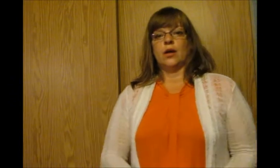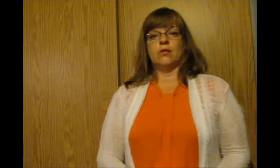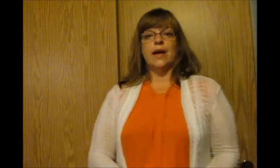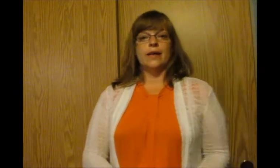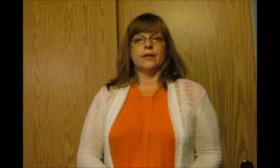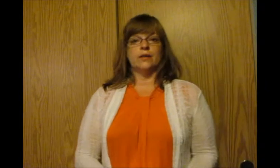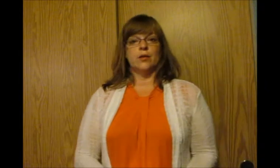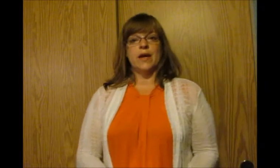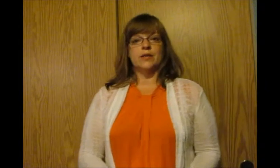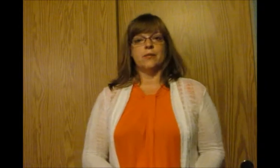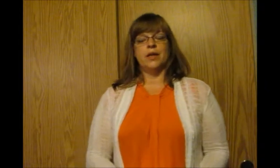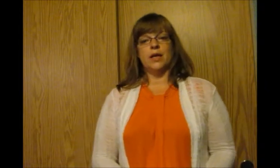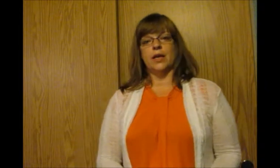All right, let's go back to the beginning.